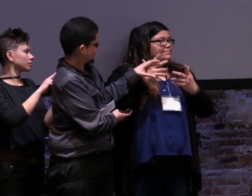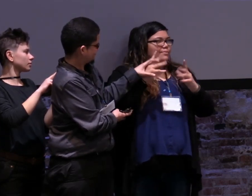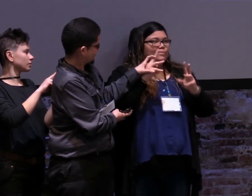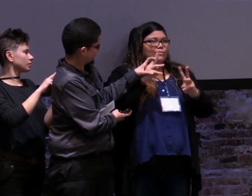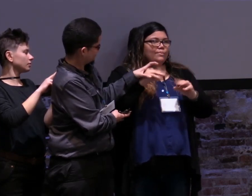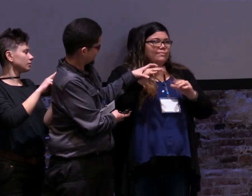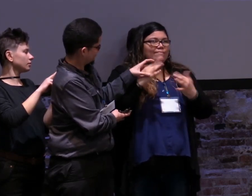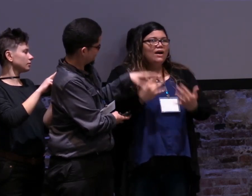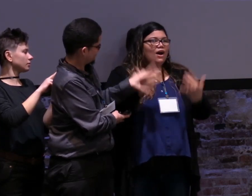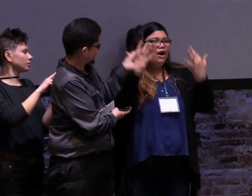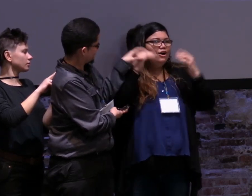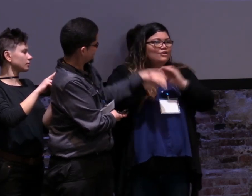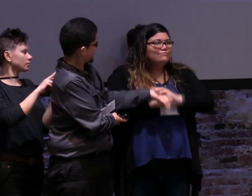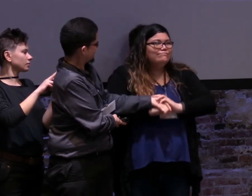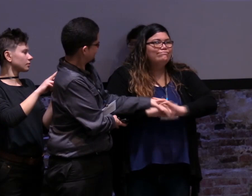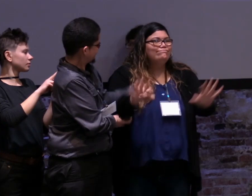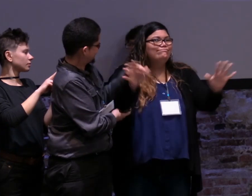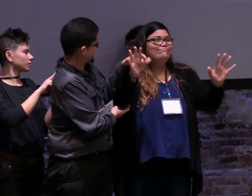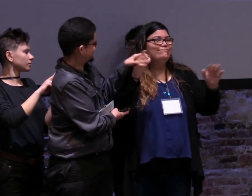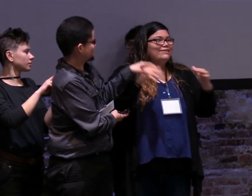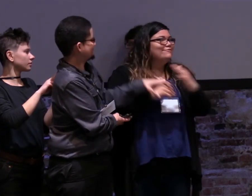Of the theaters group.